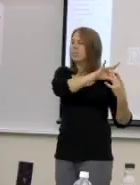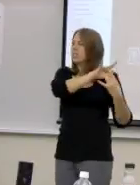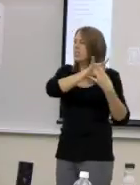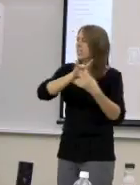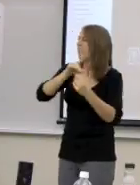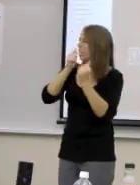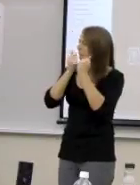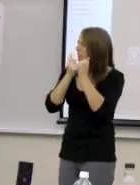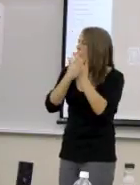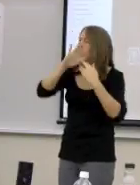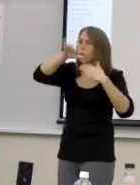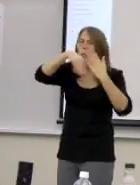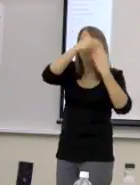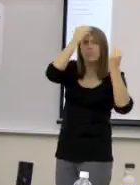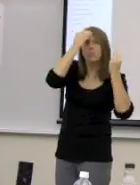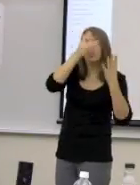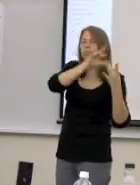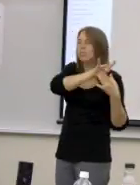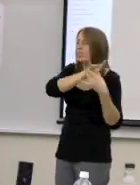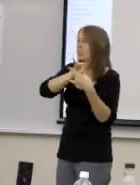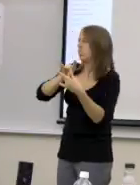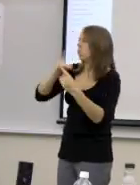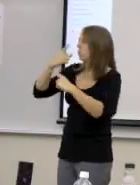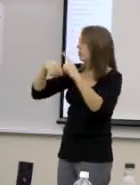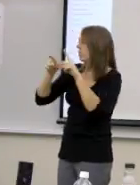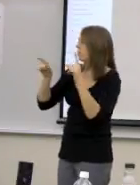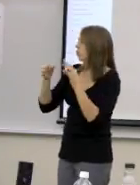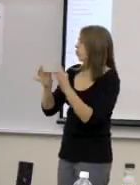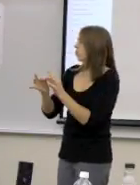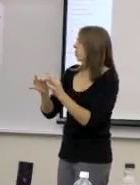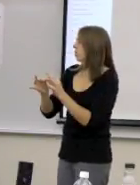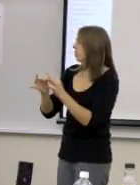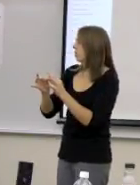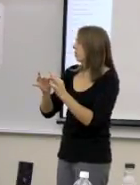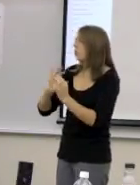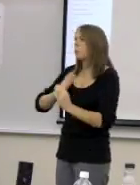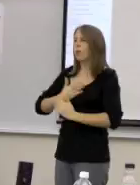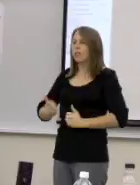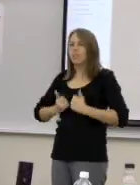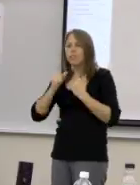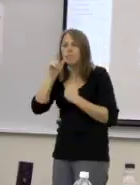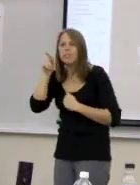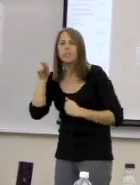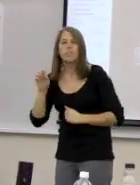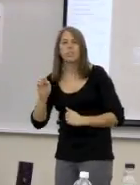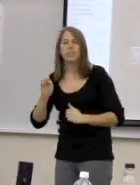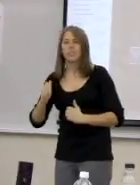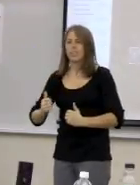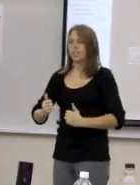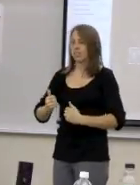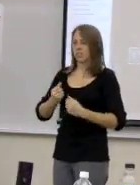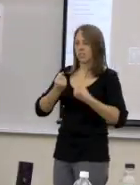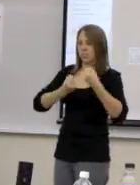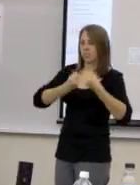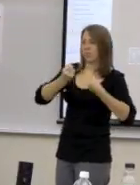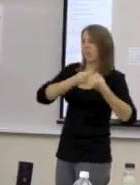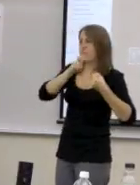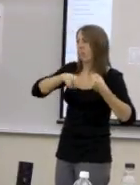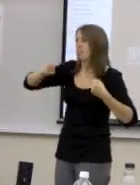everything to sign language interpreters, to our lifestyle, to living, eating on the run, going from assignment to